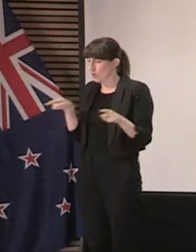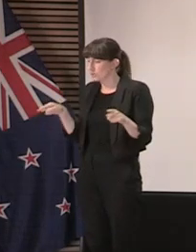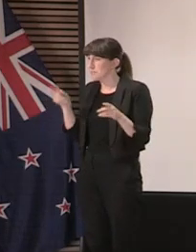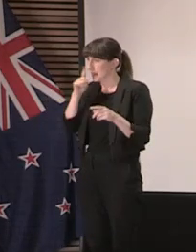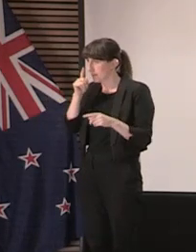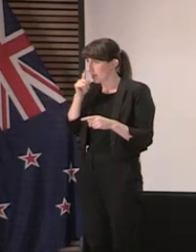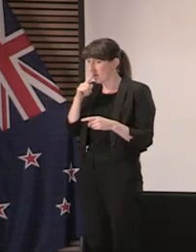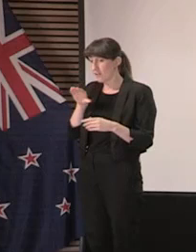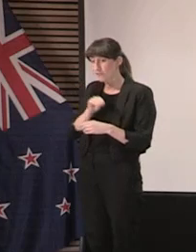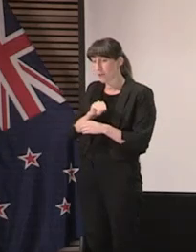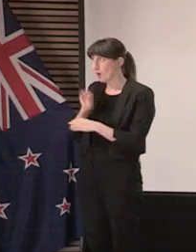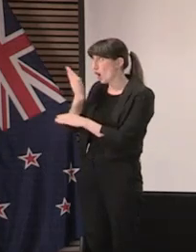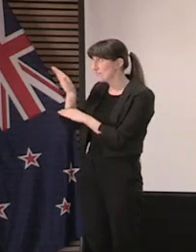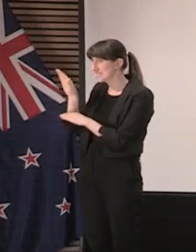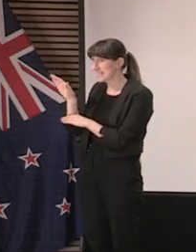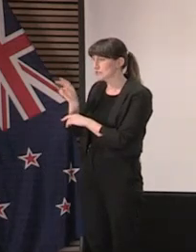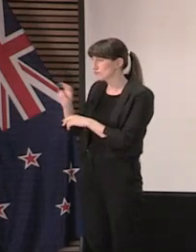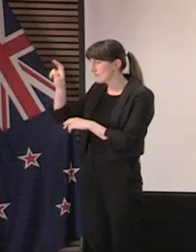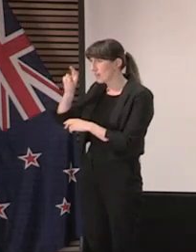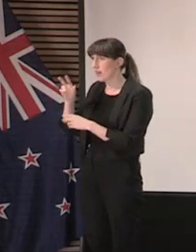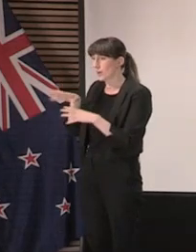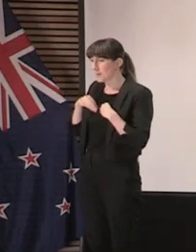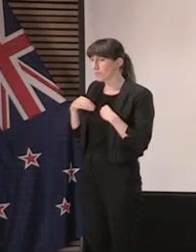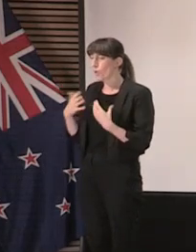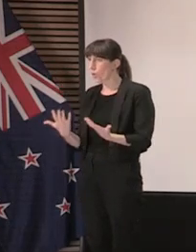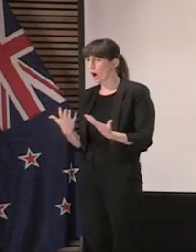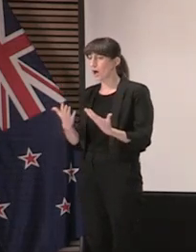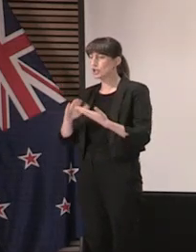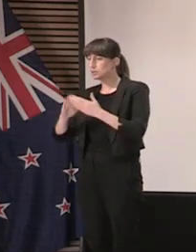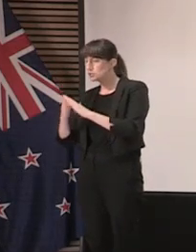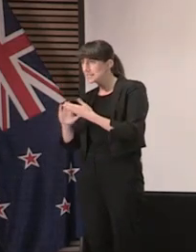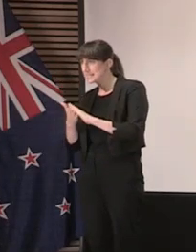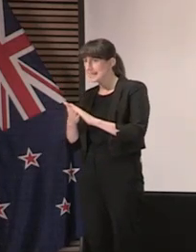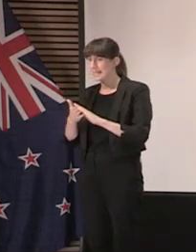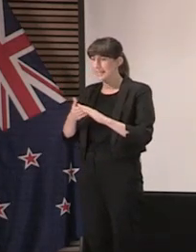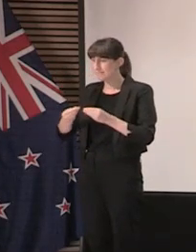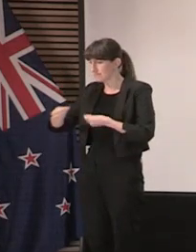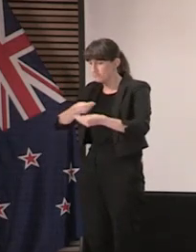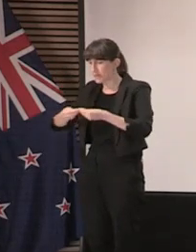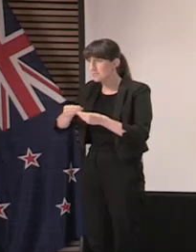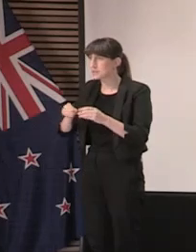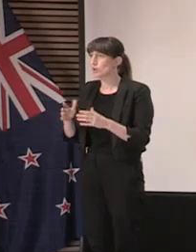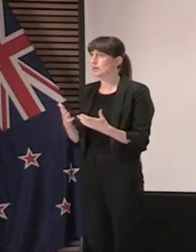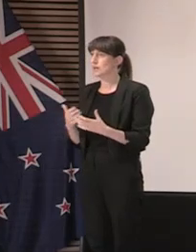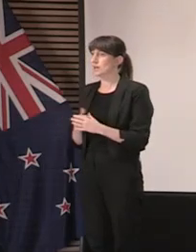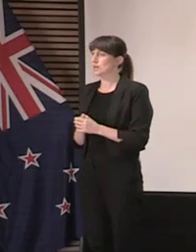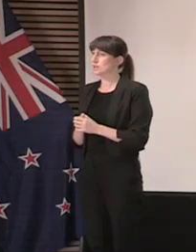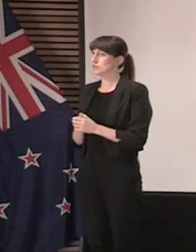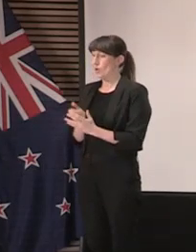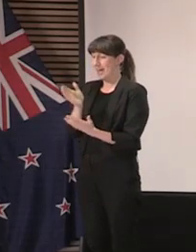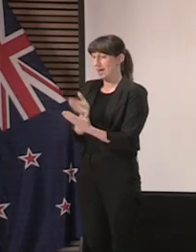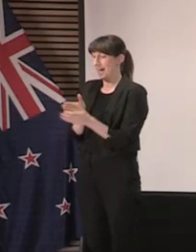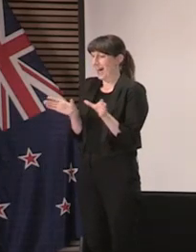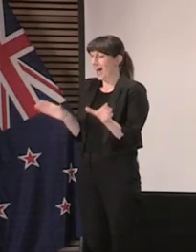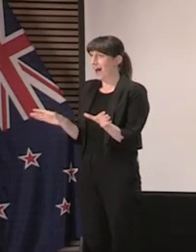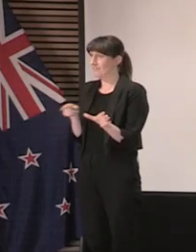travelled overseas or they were part of a community-based cluster. And the answer to that was 56. So over half of those